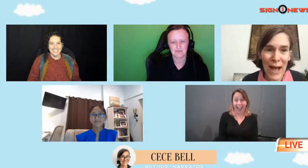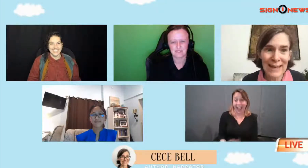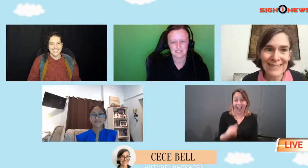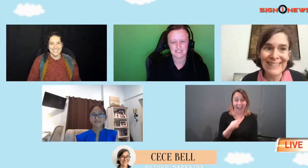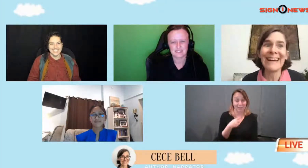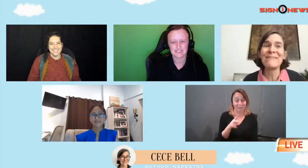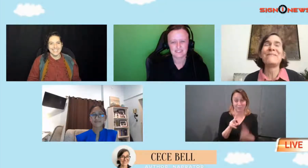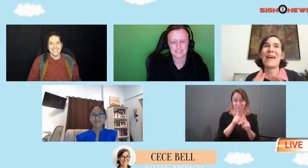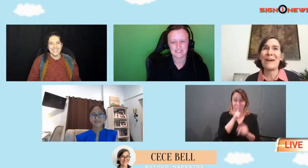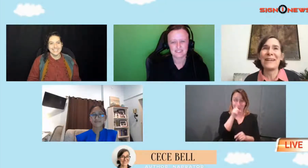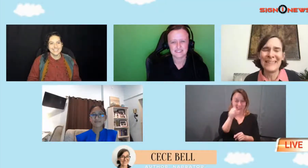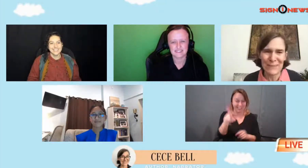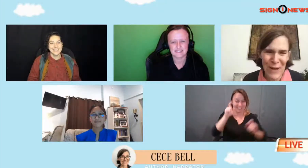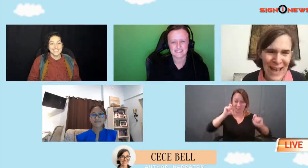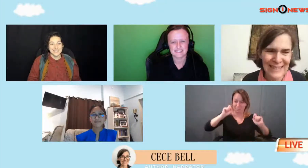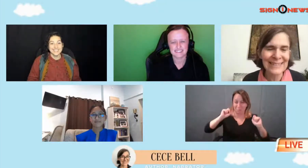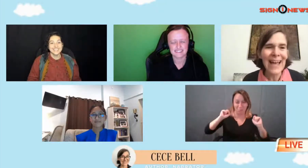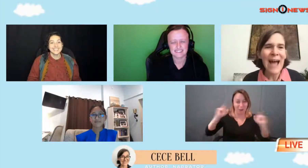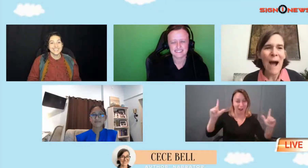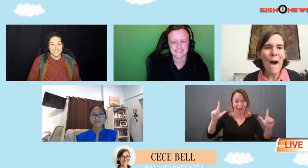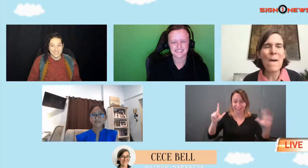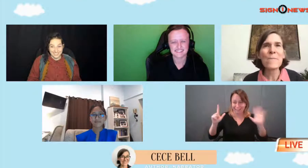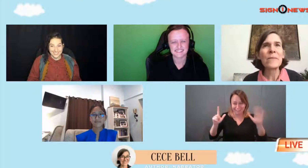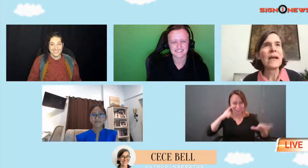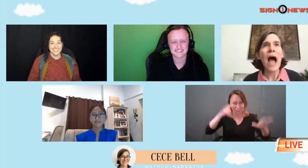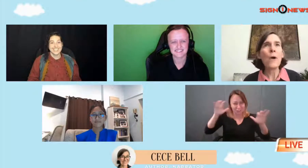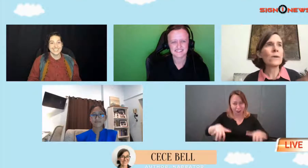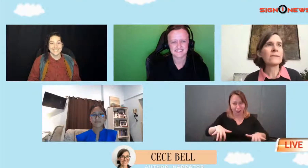really surprised, very surprised.